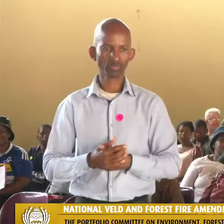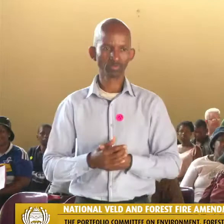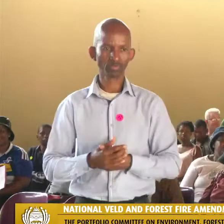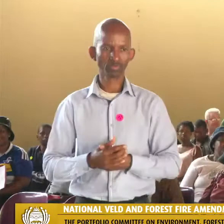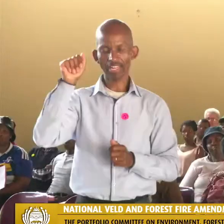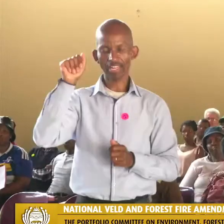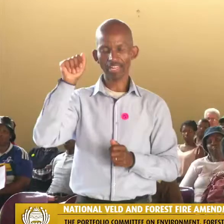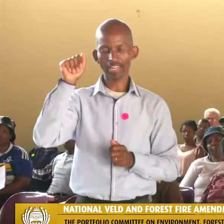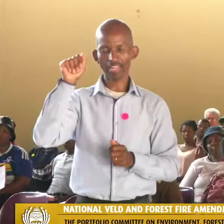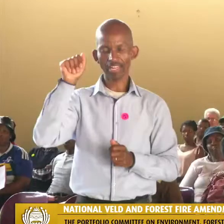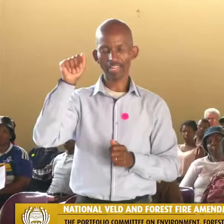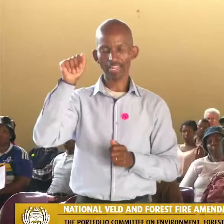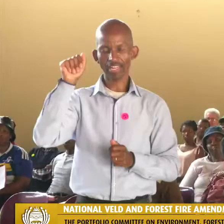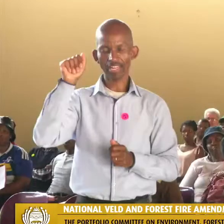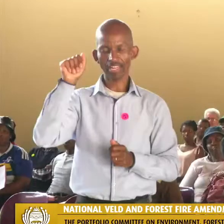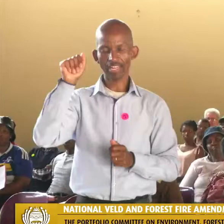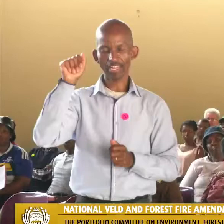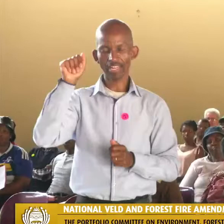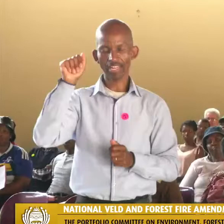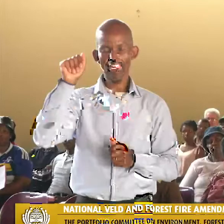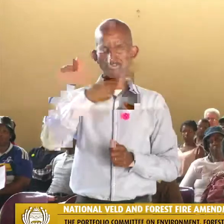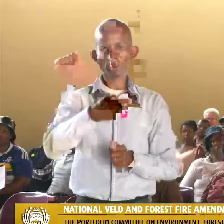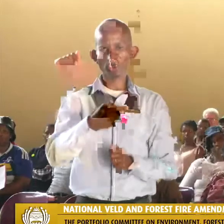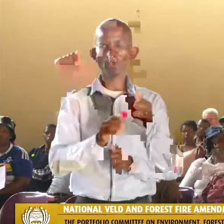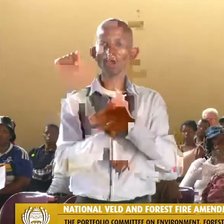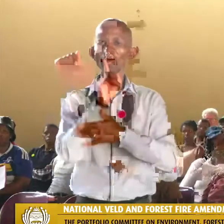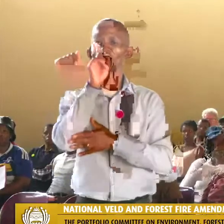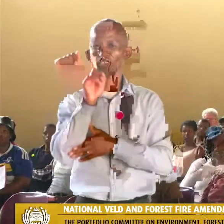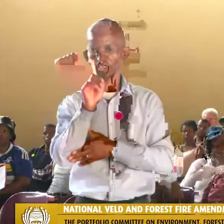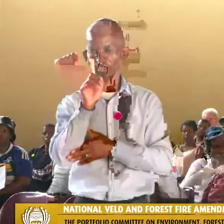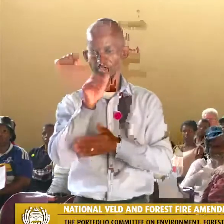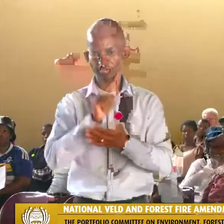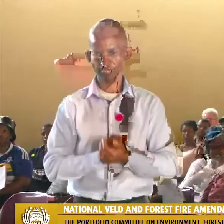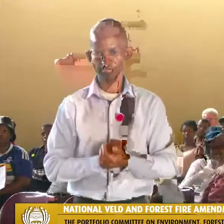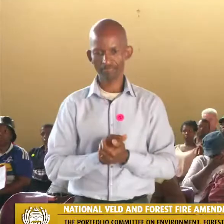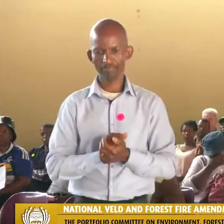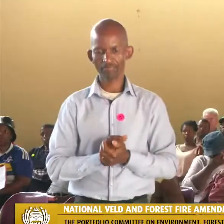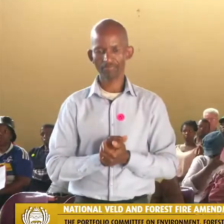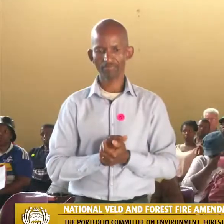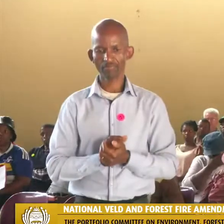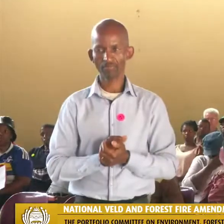Belang kaofela ka mo Station 11, Sharon Malema. Malema.